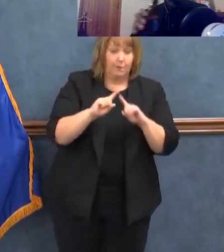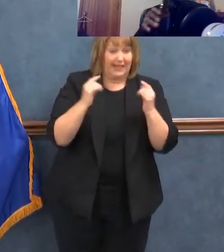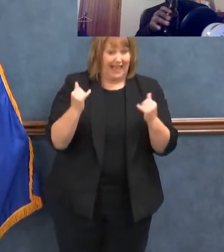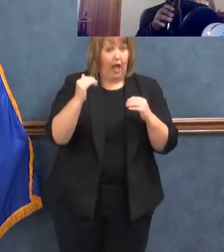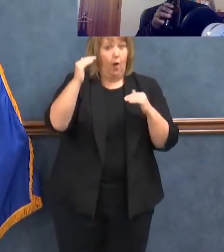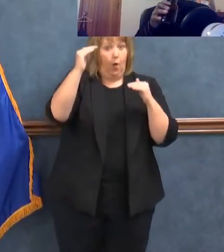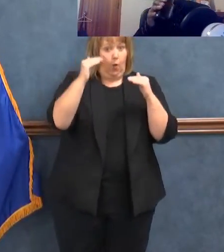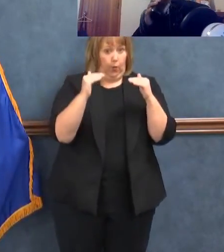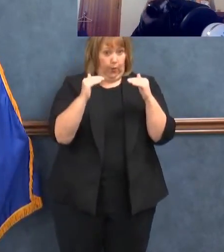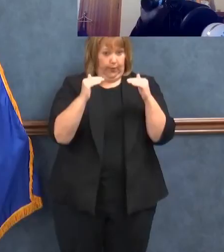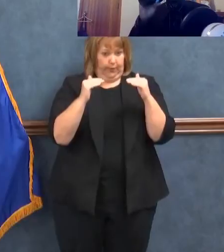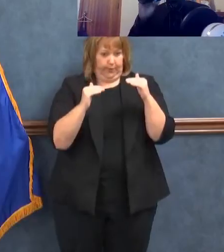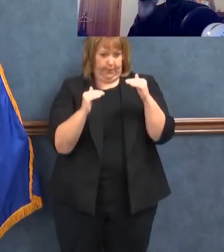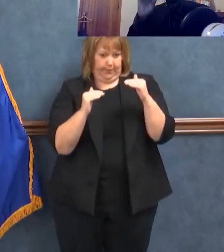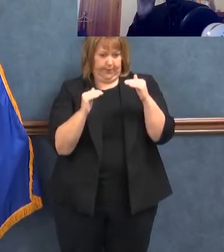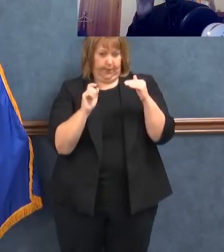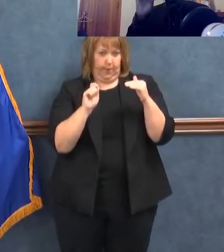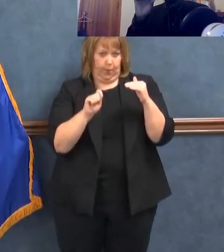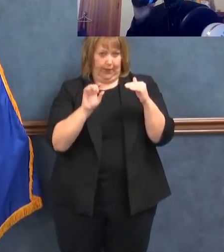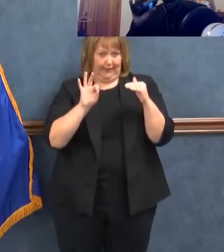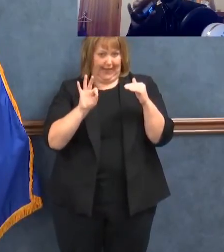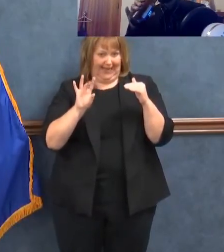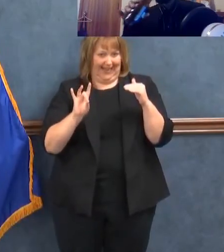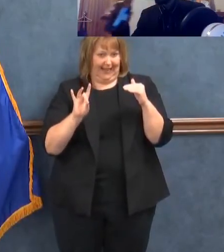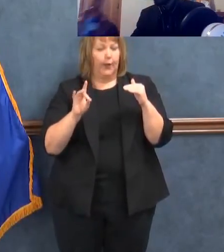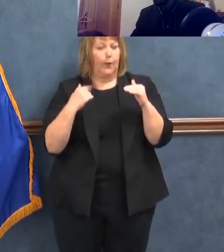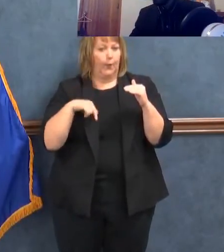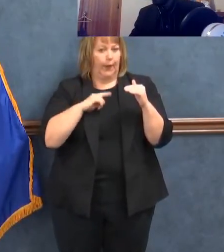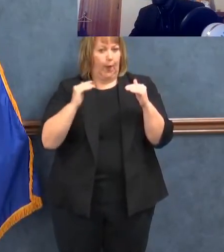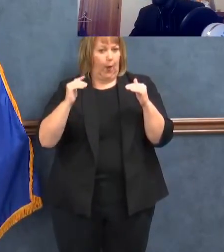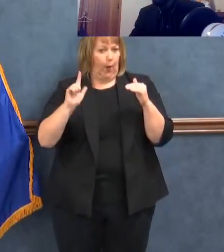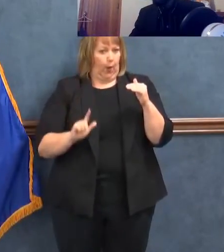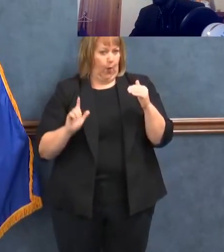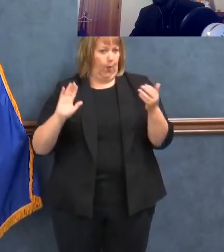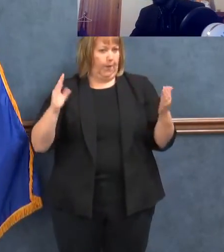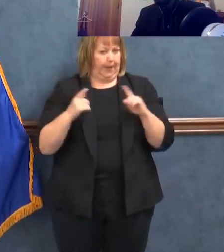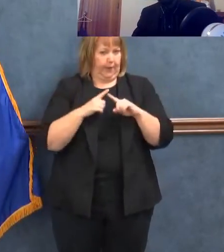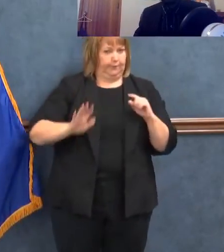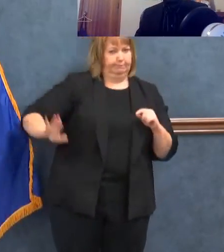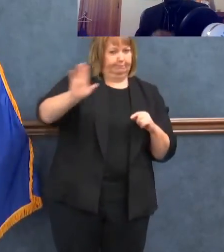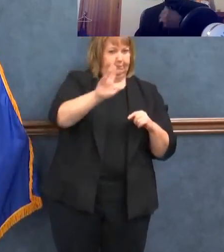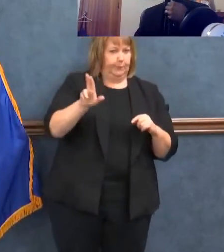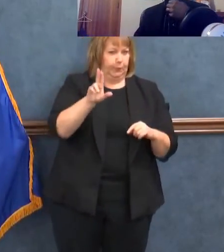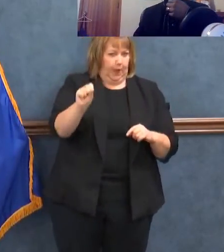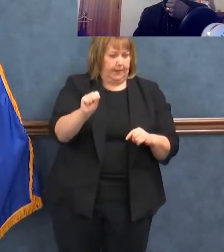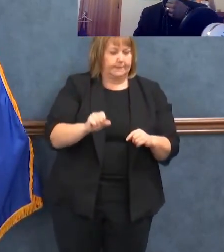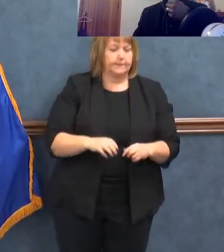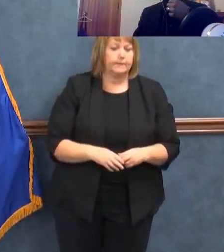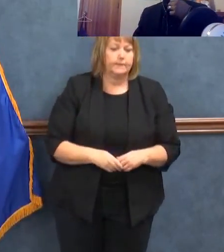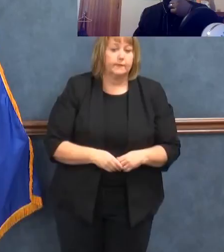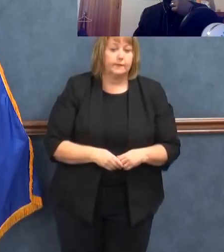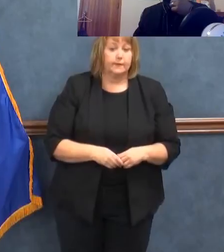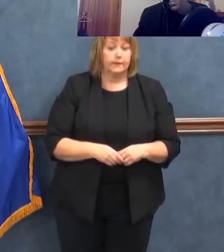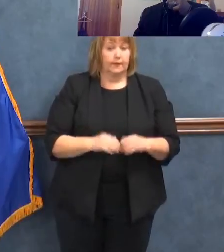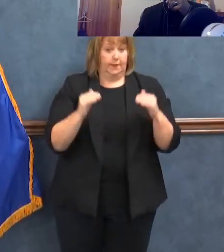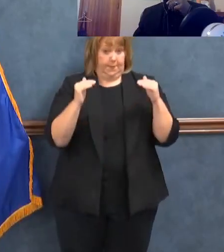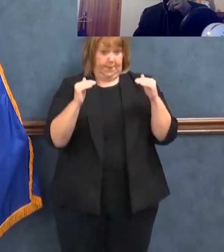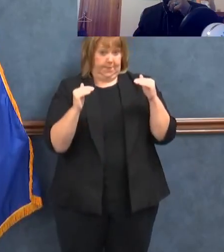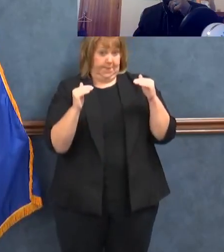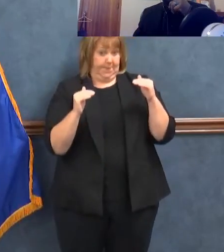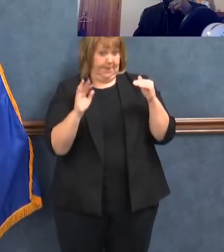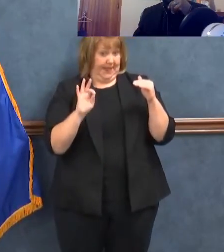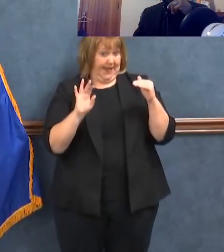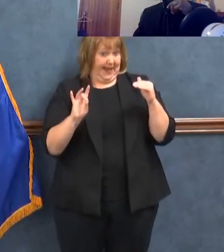now, anyway, we are among the lowest in the nation. While these are encouraging signs, it is too soon to know if the state